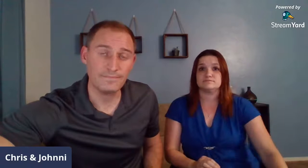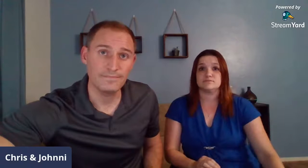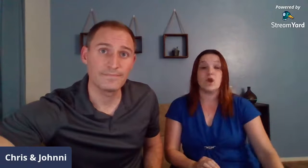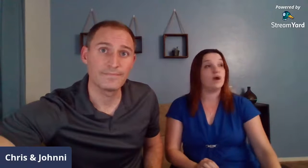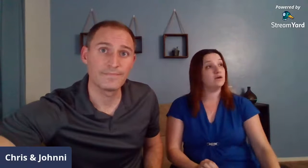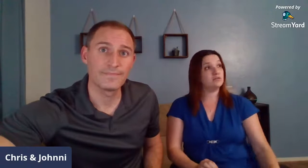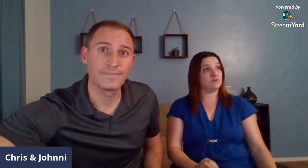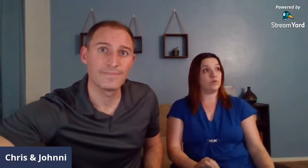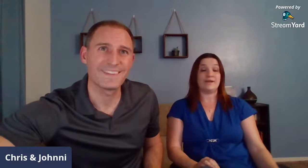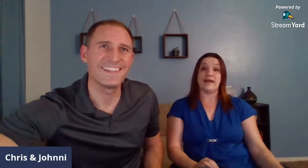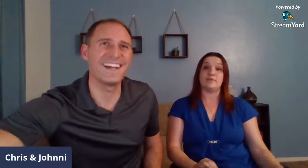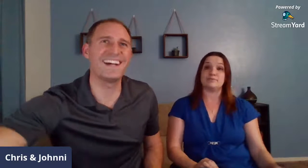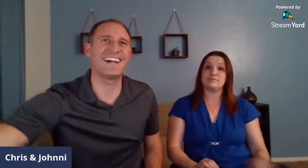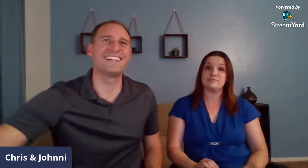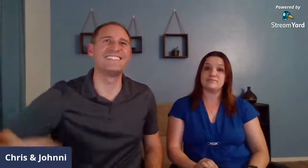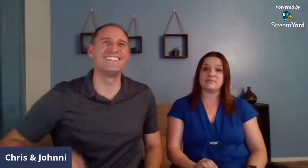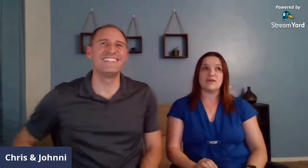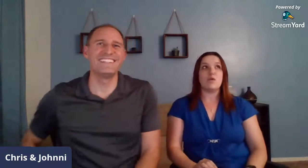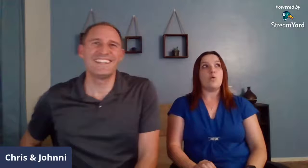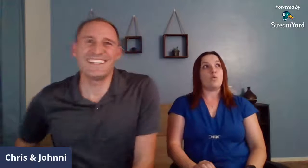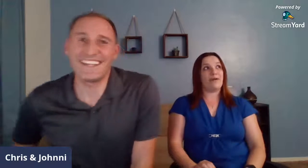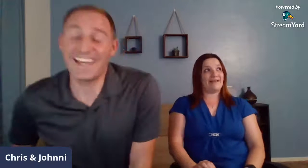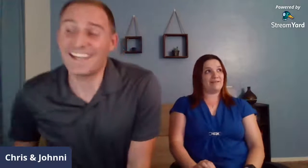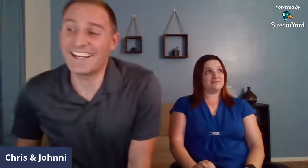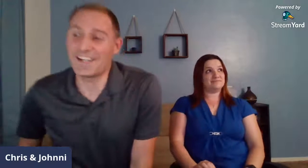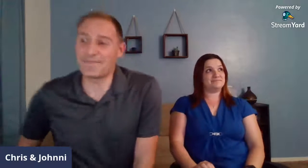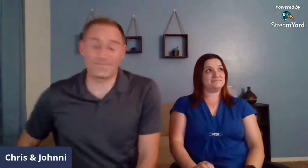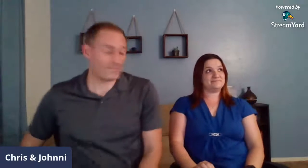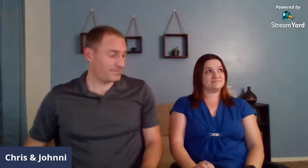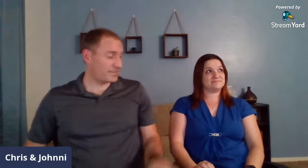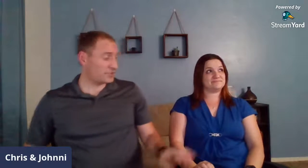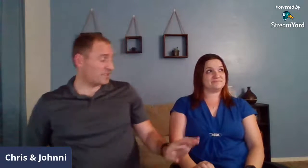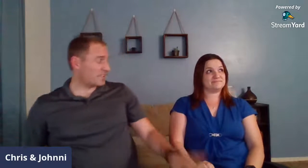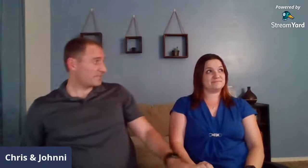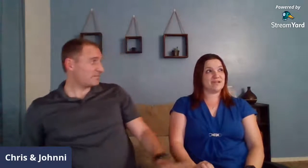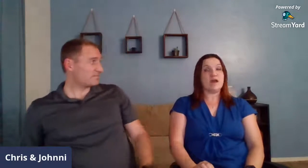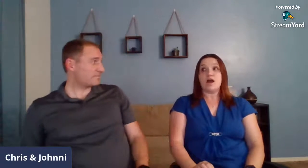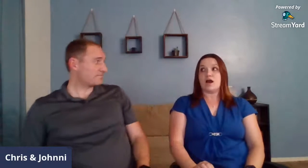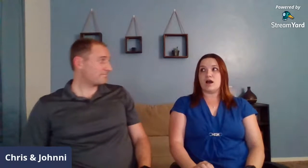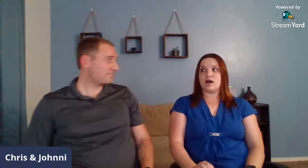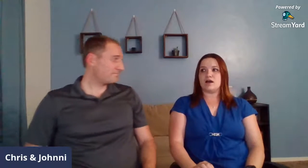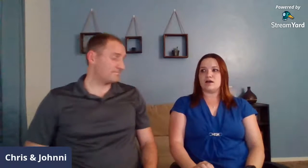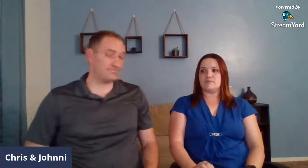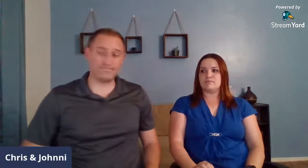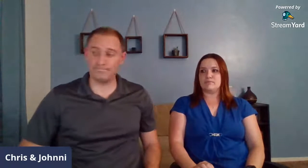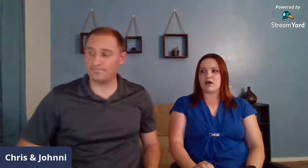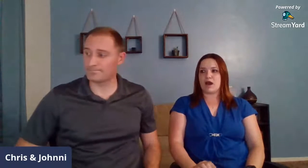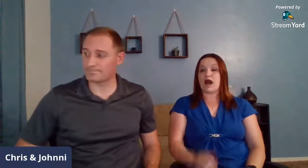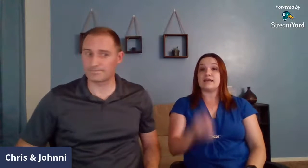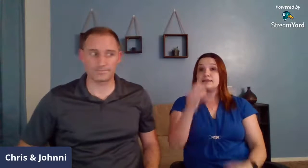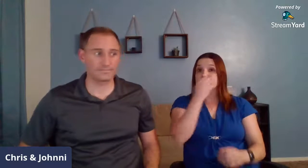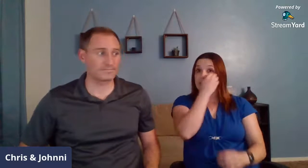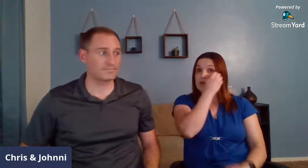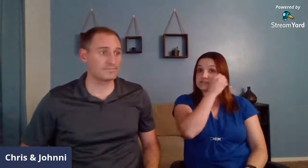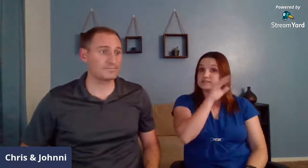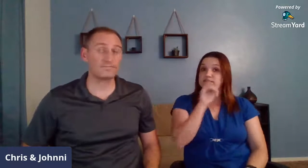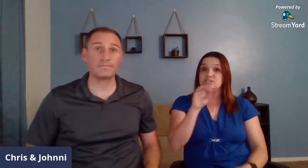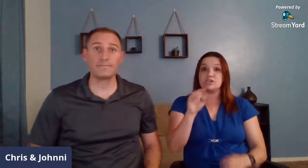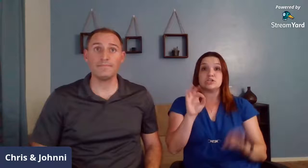you recommend? Oh, an app. Ah, Well, yeah. Did you want to take it? I think ASL dictionaries